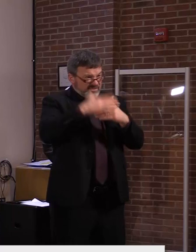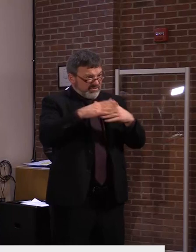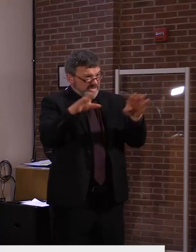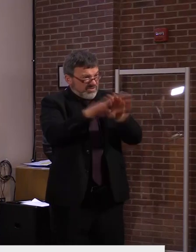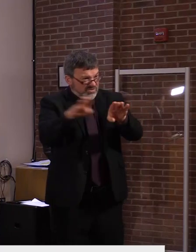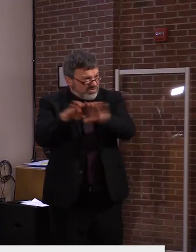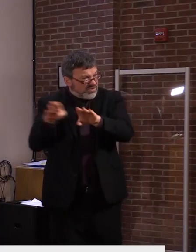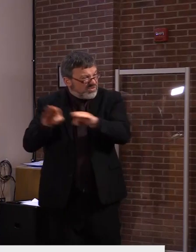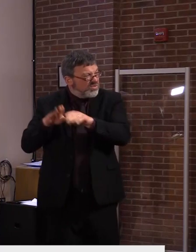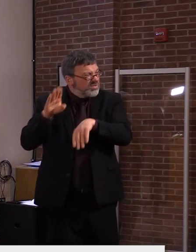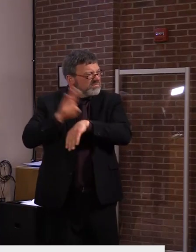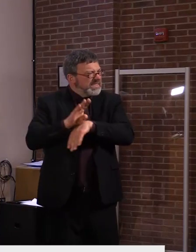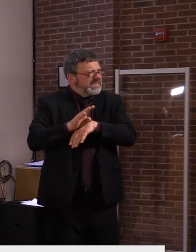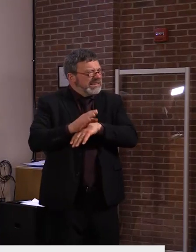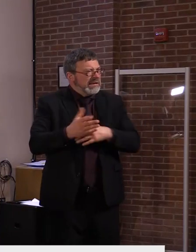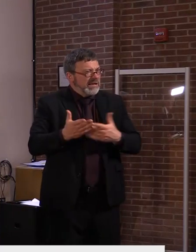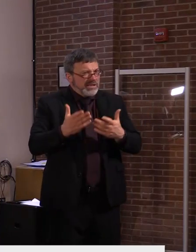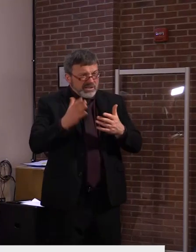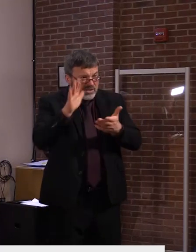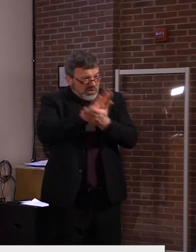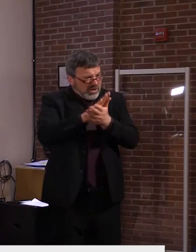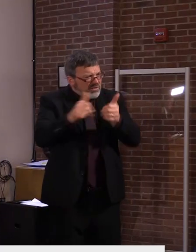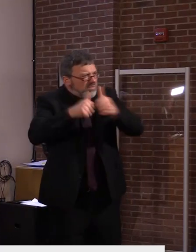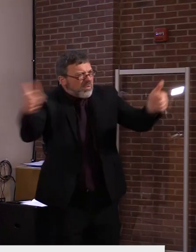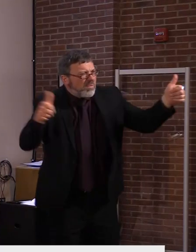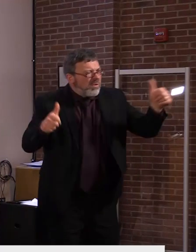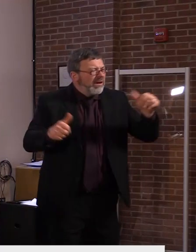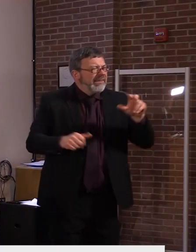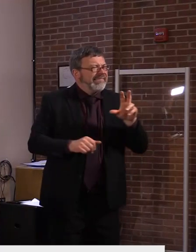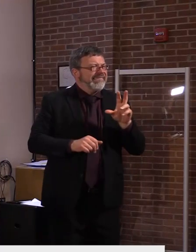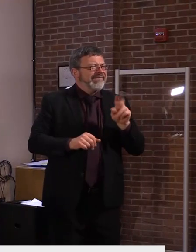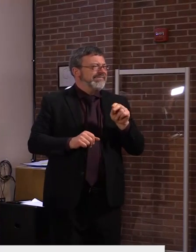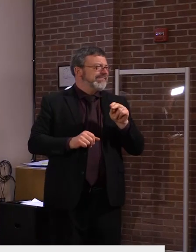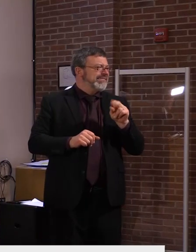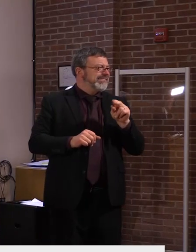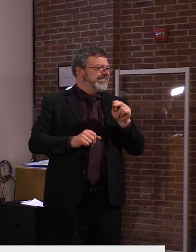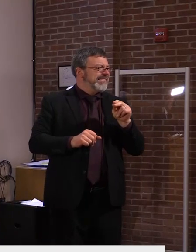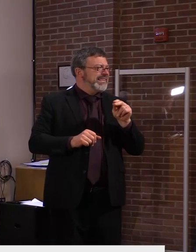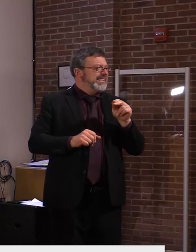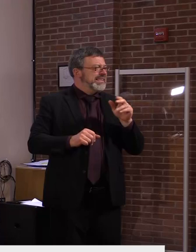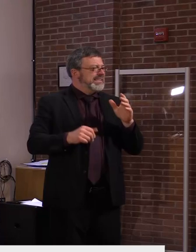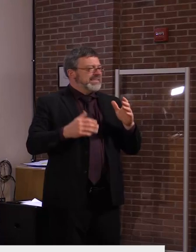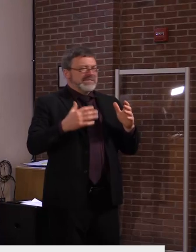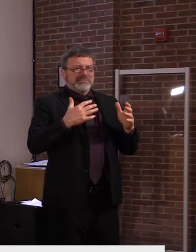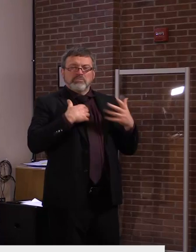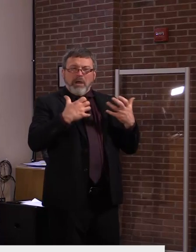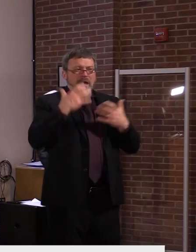but maybe you've asked them that, and I'd be curious what their answer was.